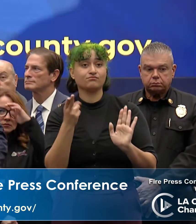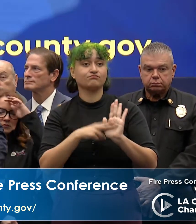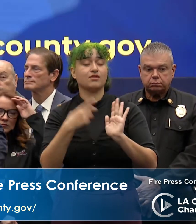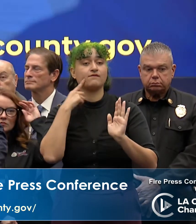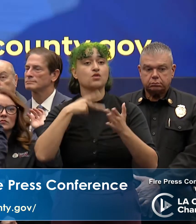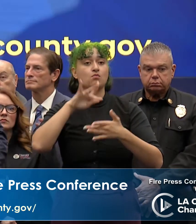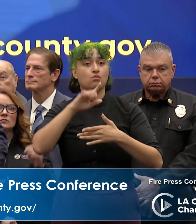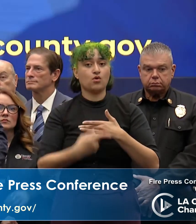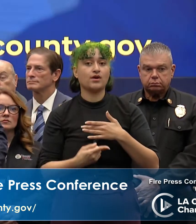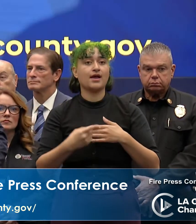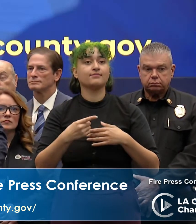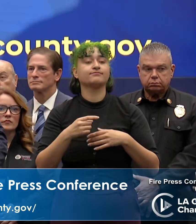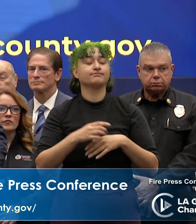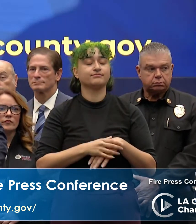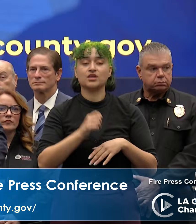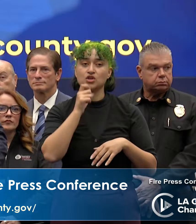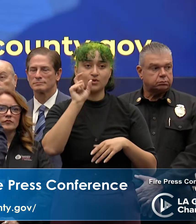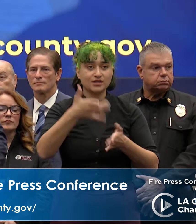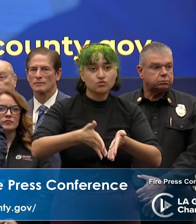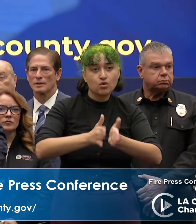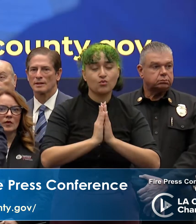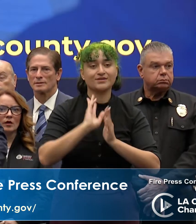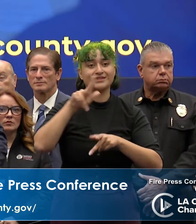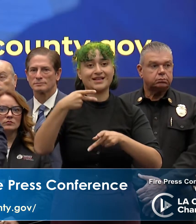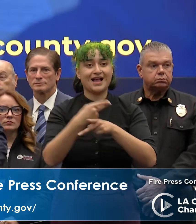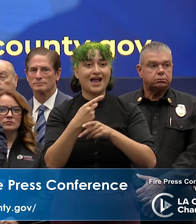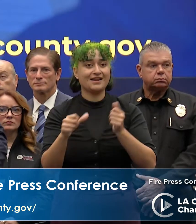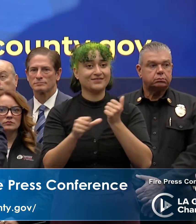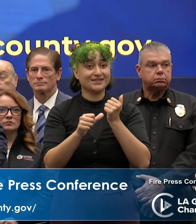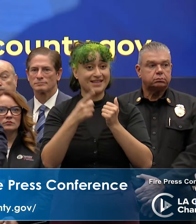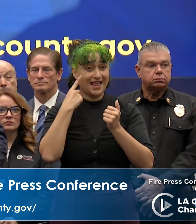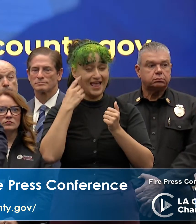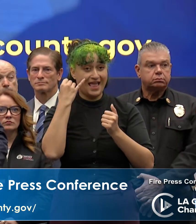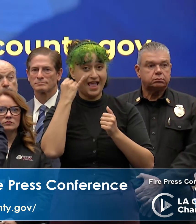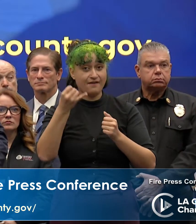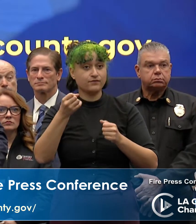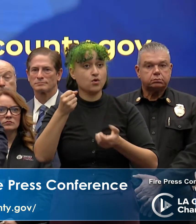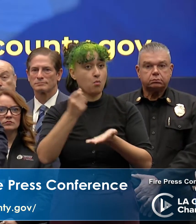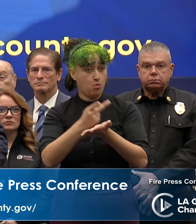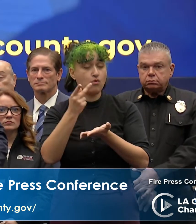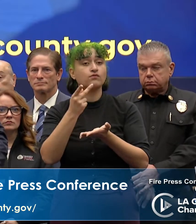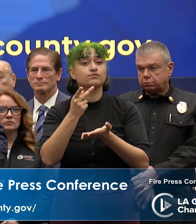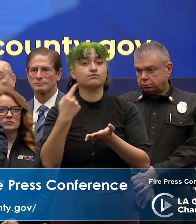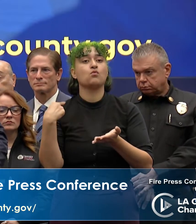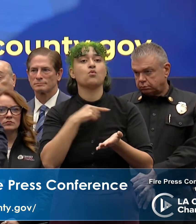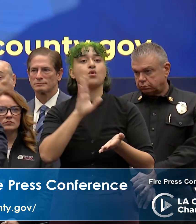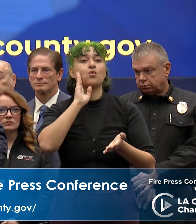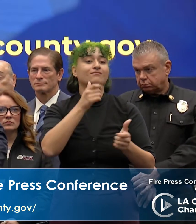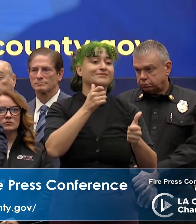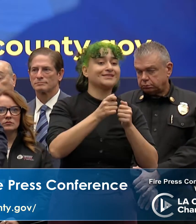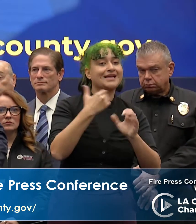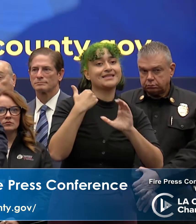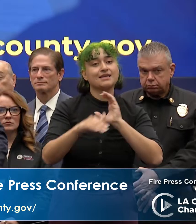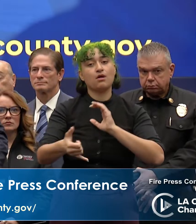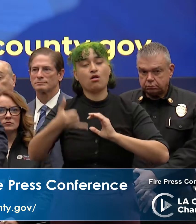So you don't need to request this type of assistance. If you're eligible, FEMA will notify you via phone, text, or email. Underneath